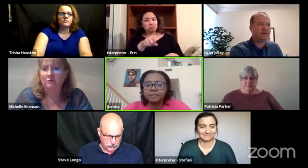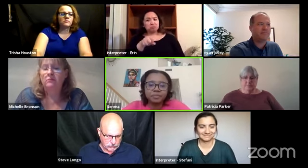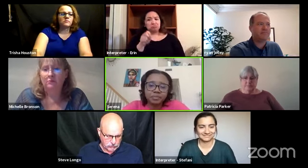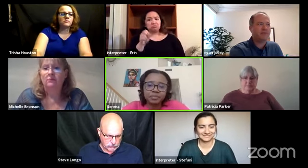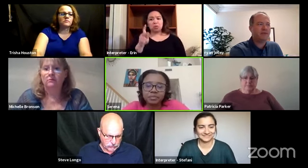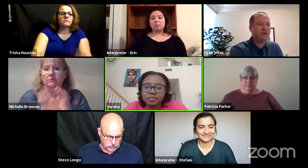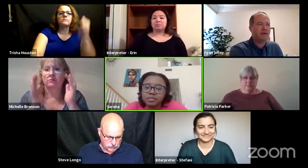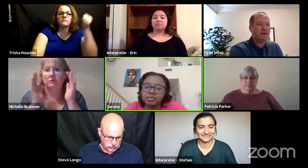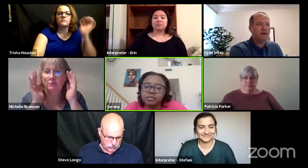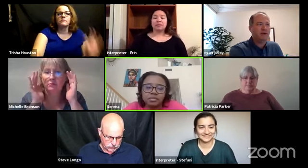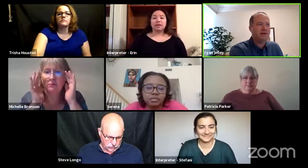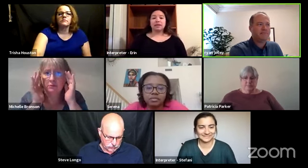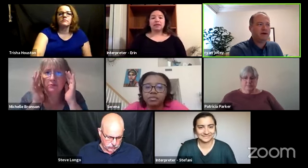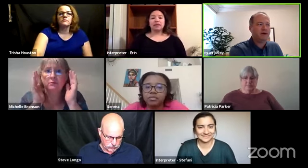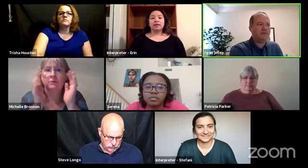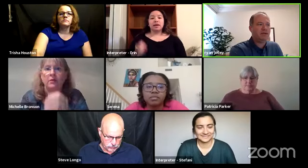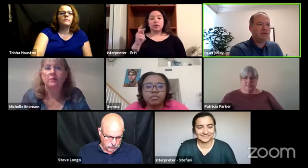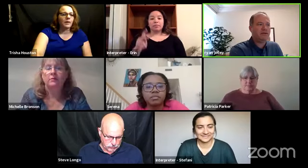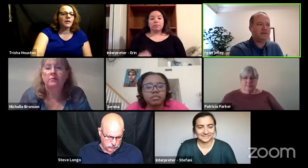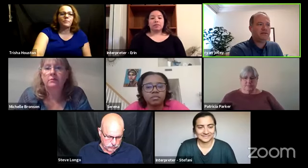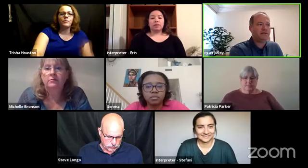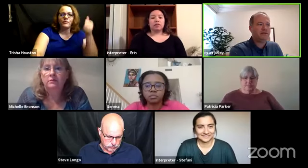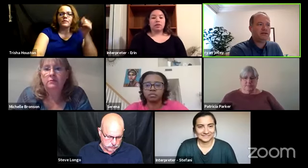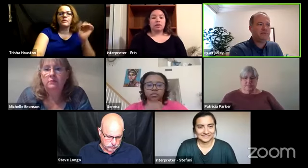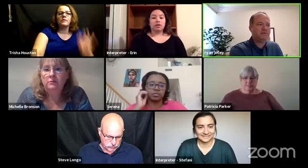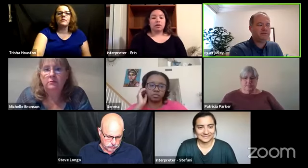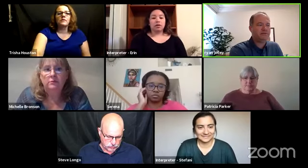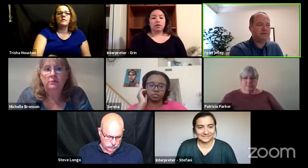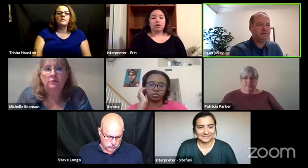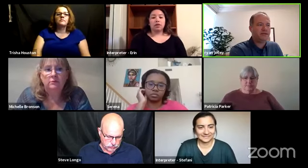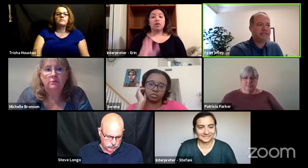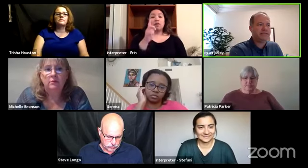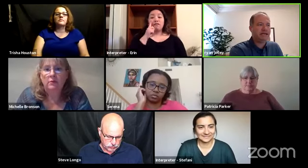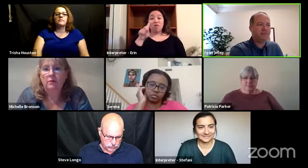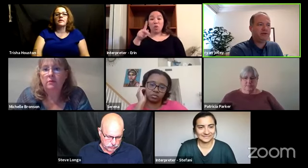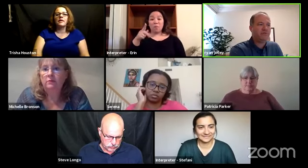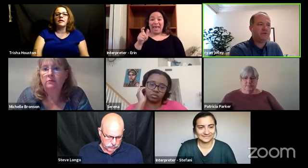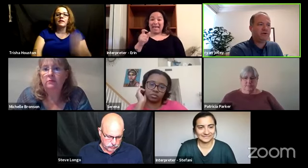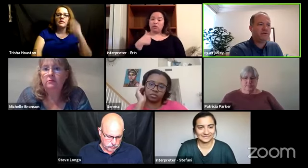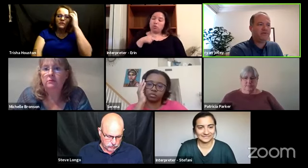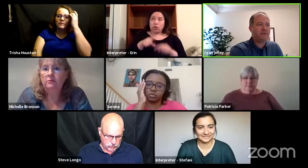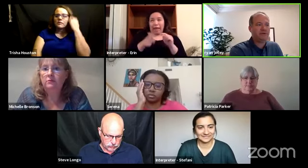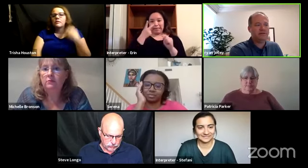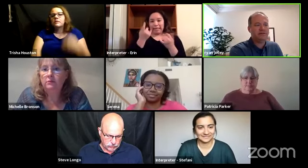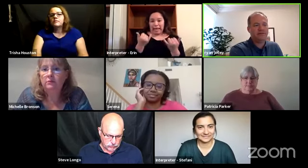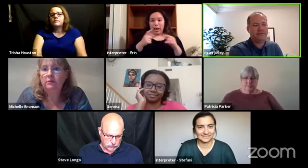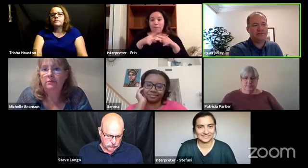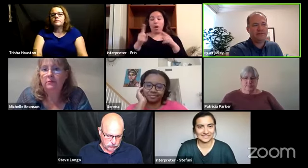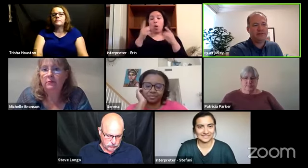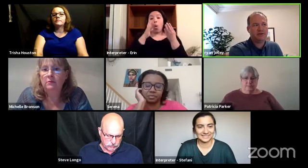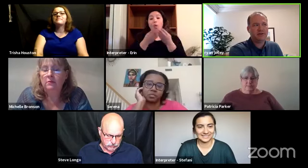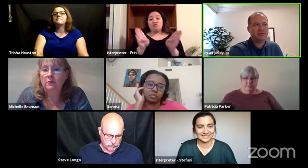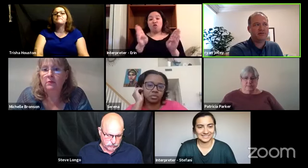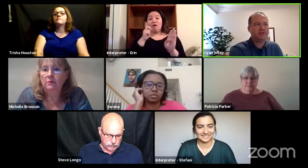Okay. On page, which you can't see now, but overall for the fiscal year ended June